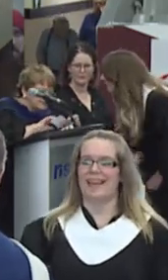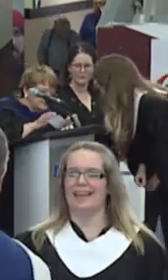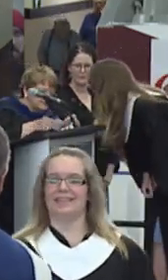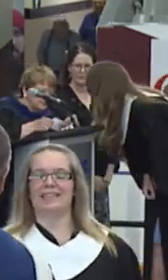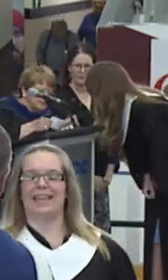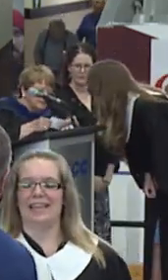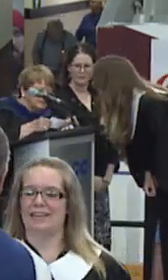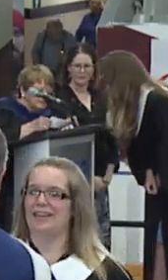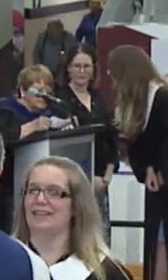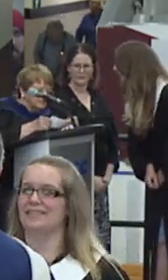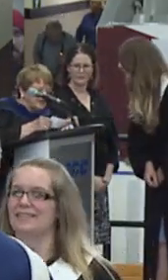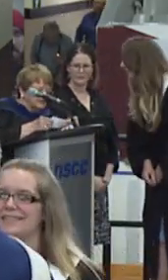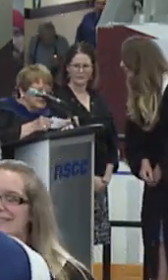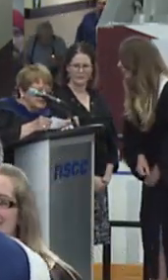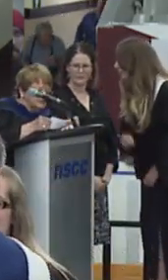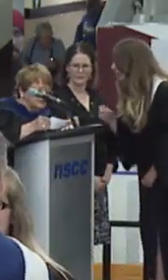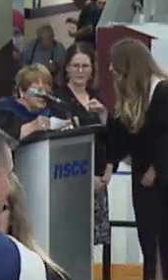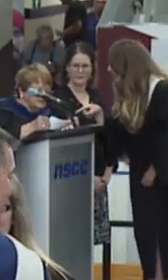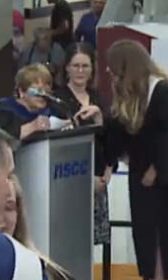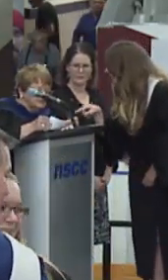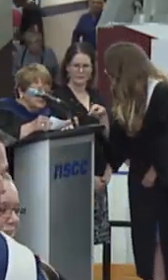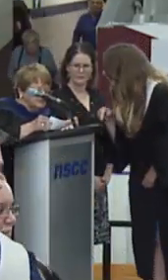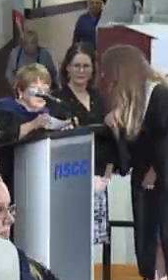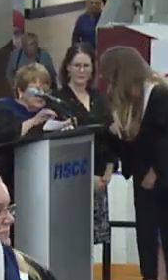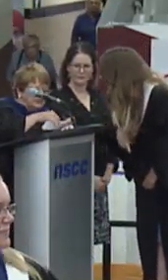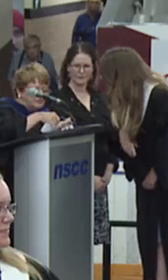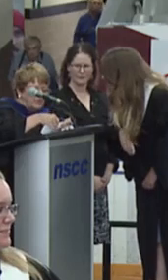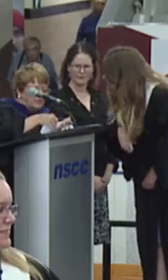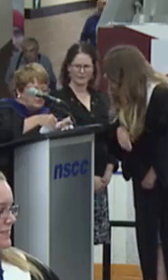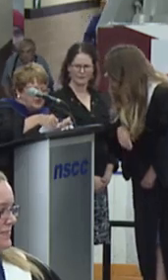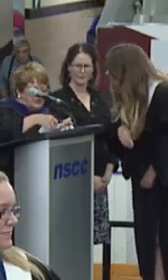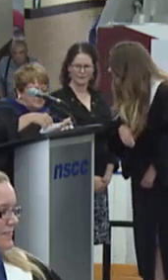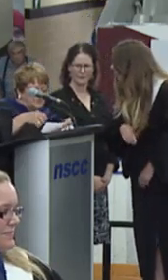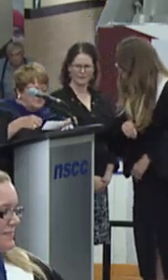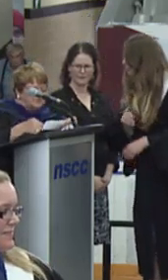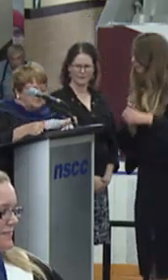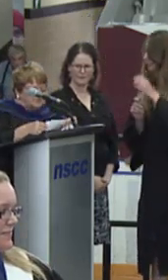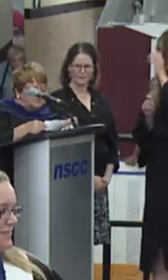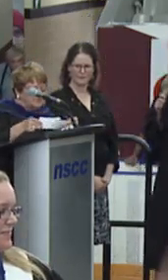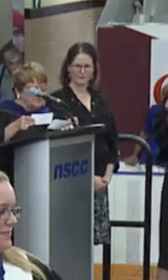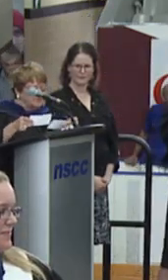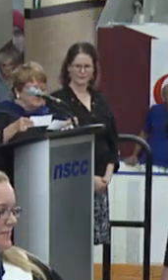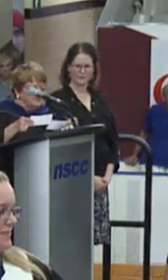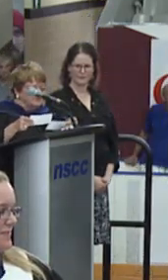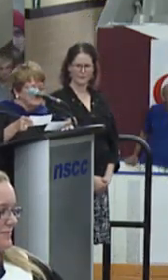What's that? Reagan? Oh, okay.